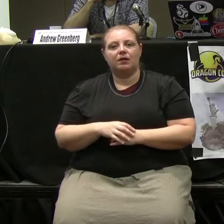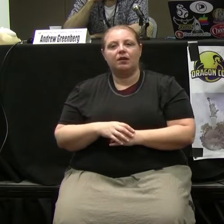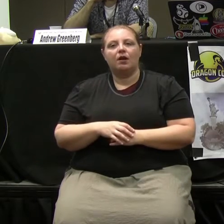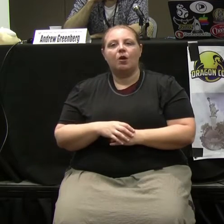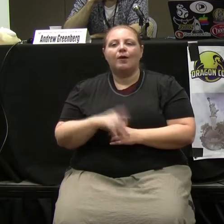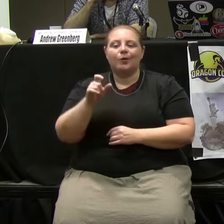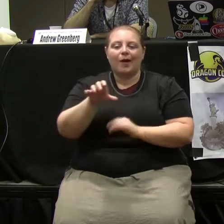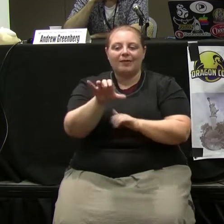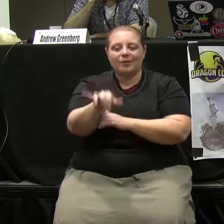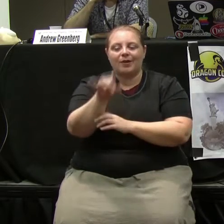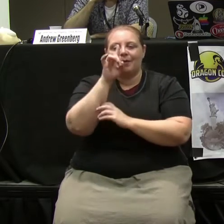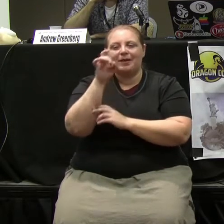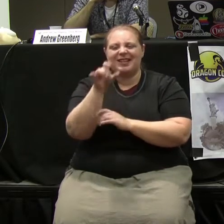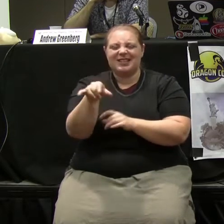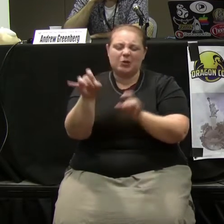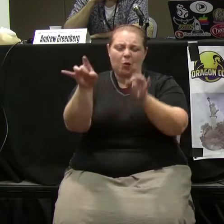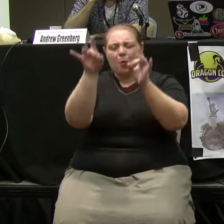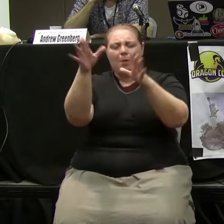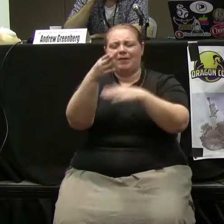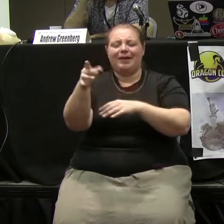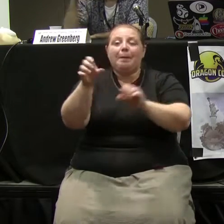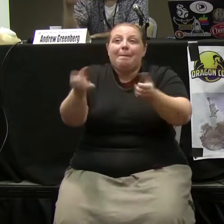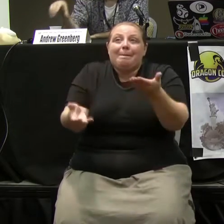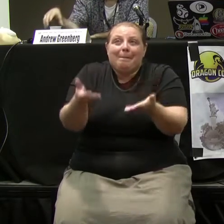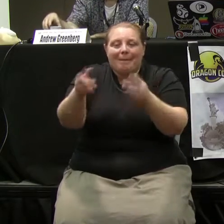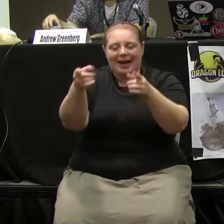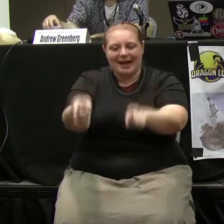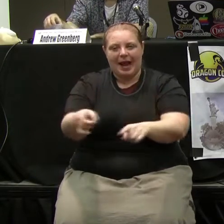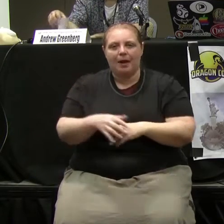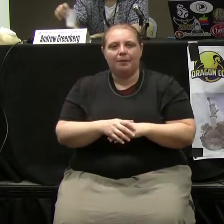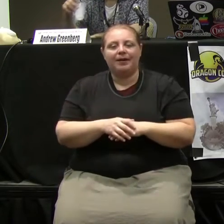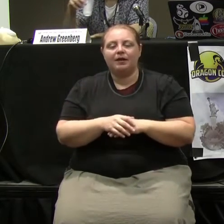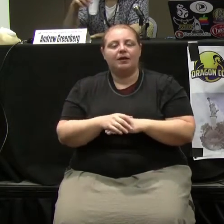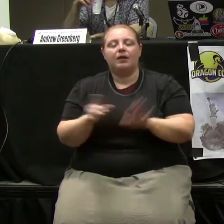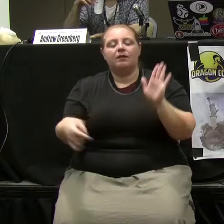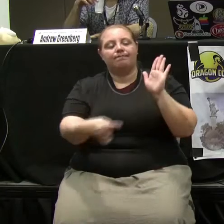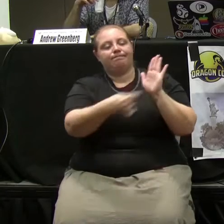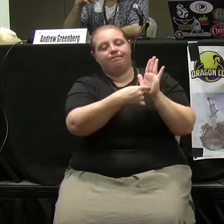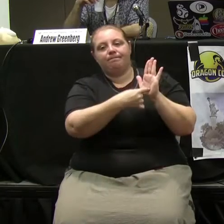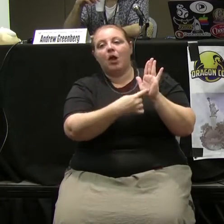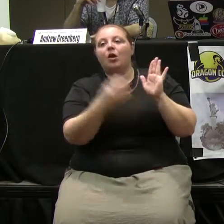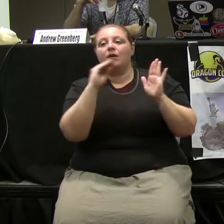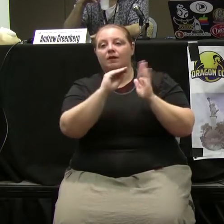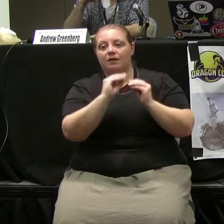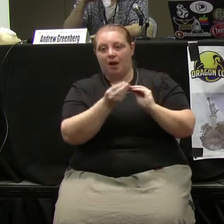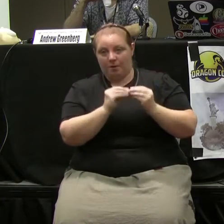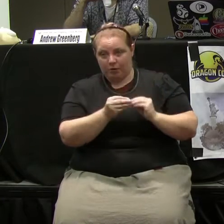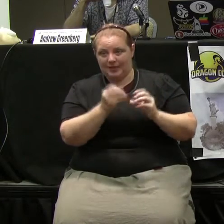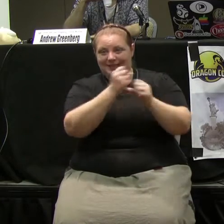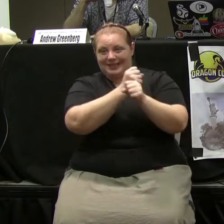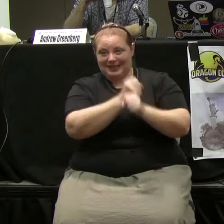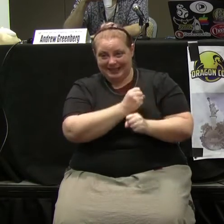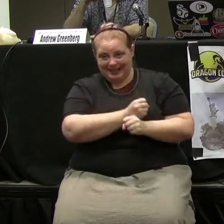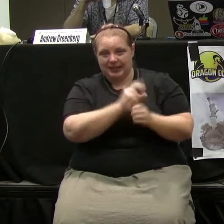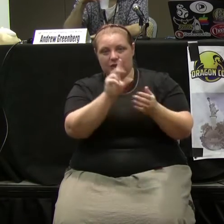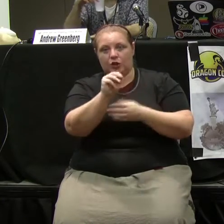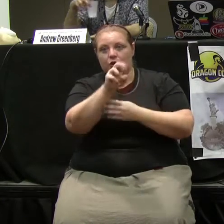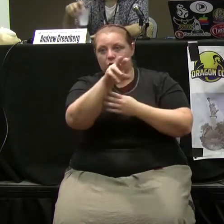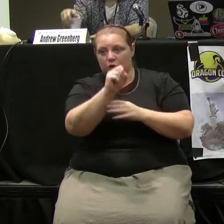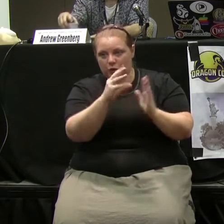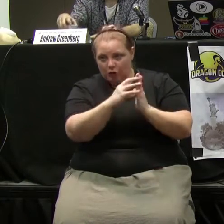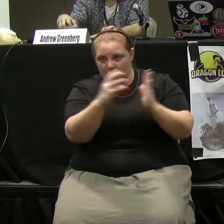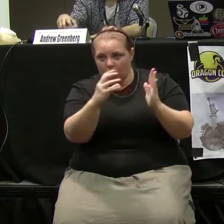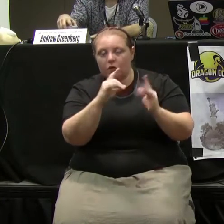this because this horrible thing could happen. It's look at these numbers, or look at this news article, or look at this